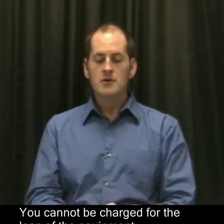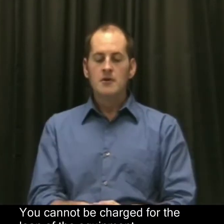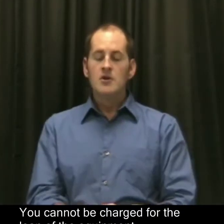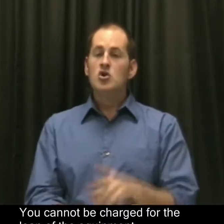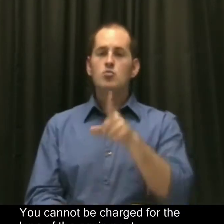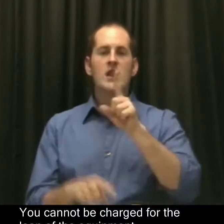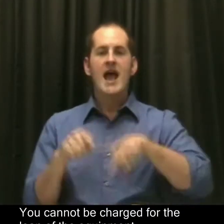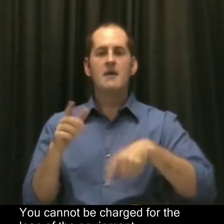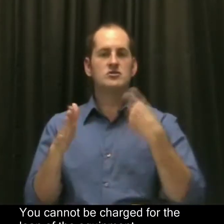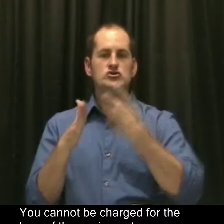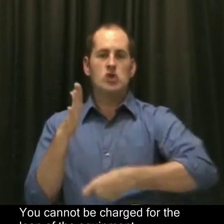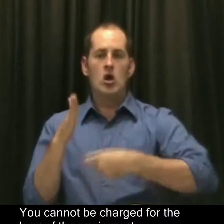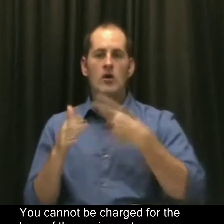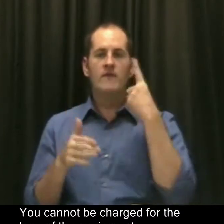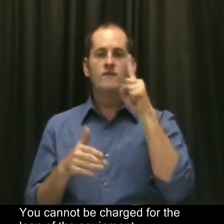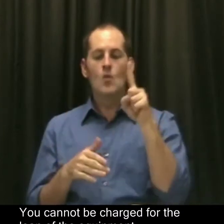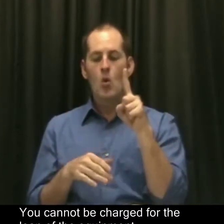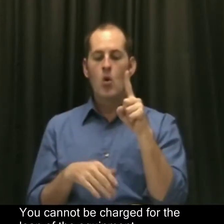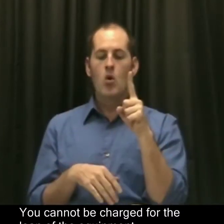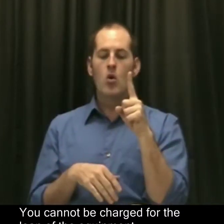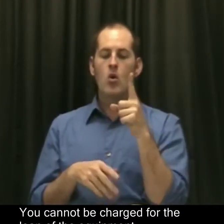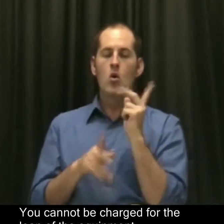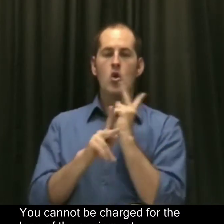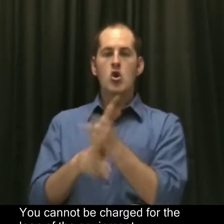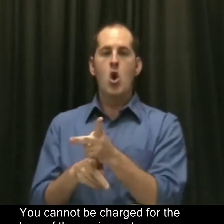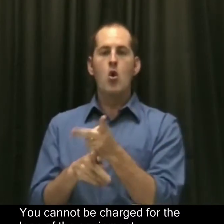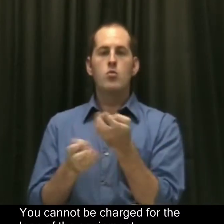You cannot be charged for the loan of the equipment